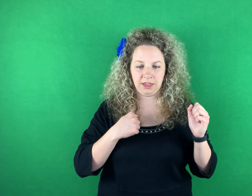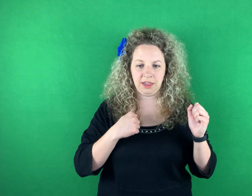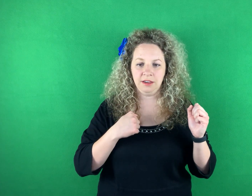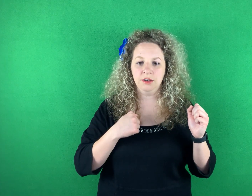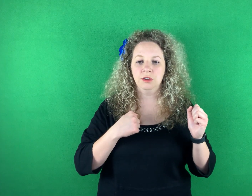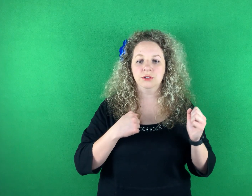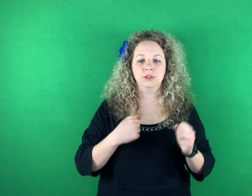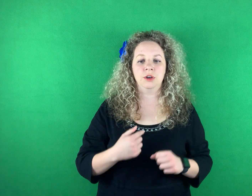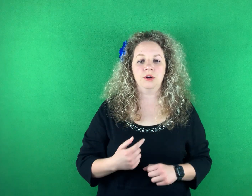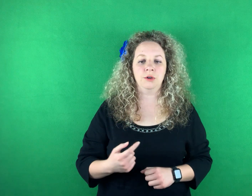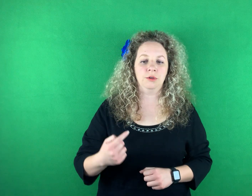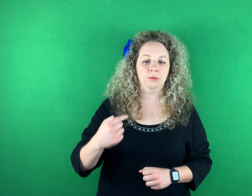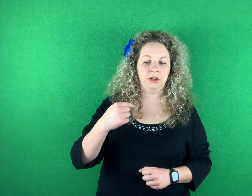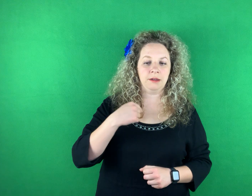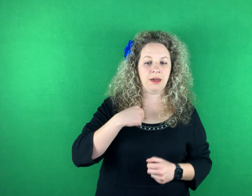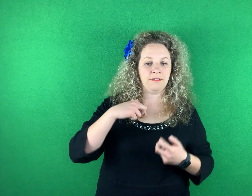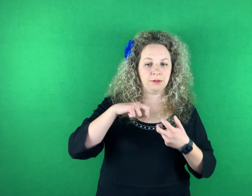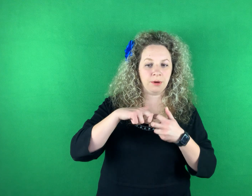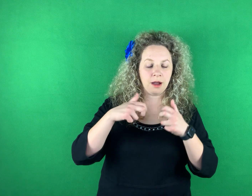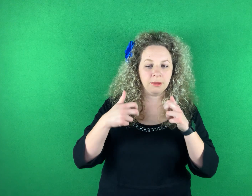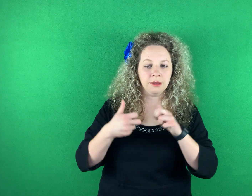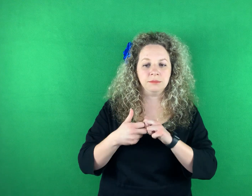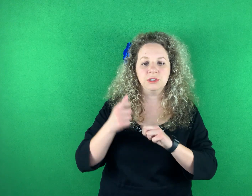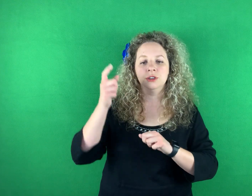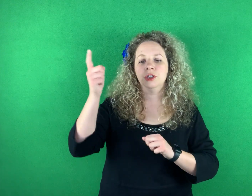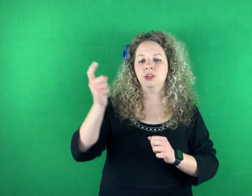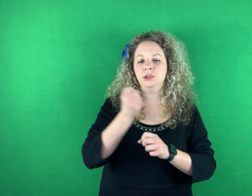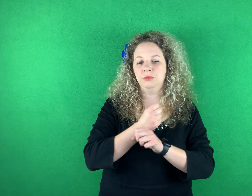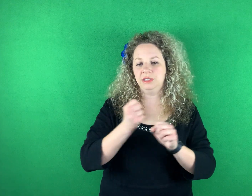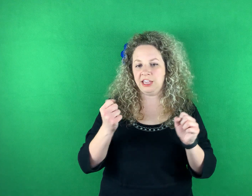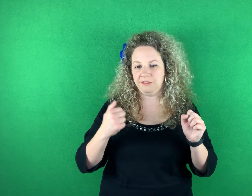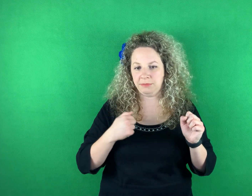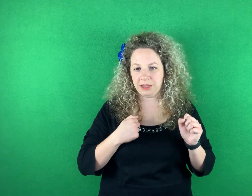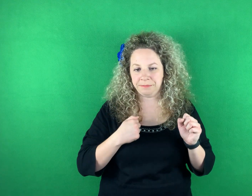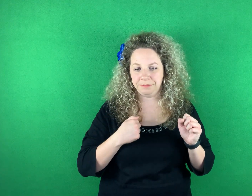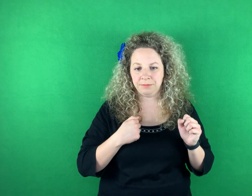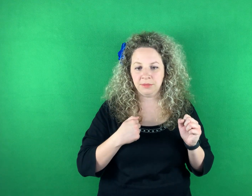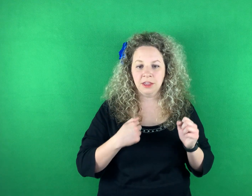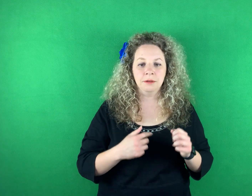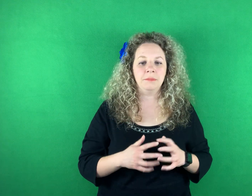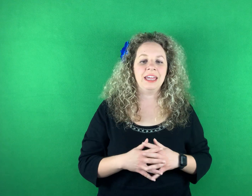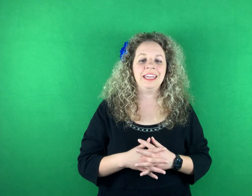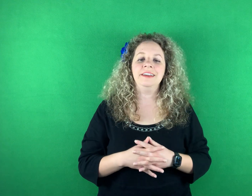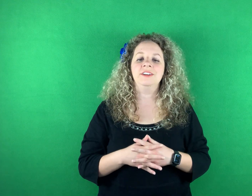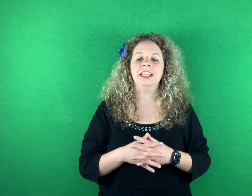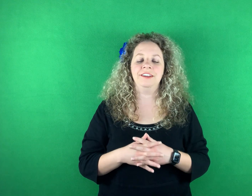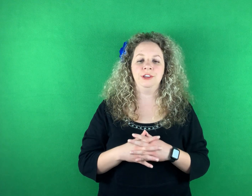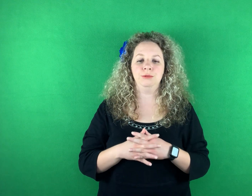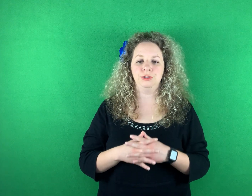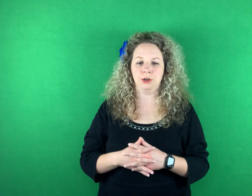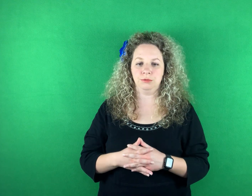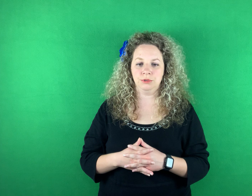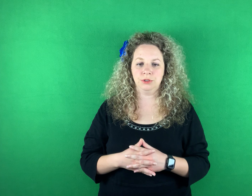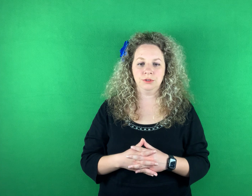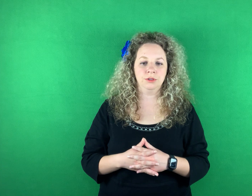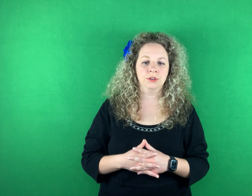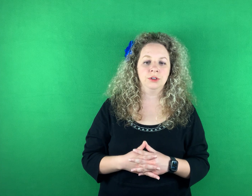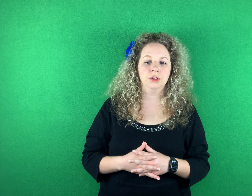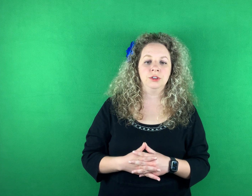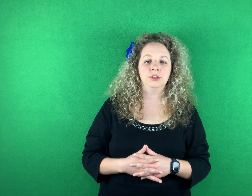Okay, so when I'm having problems, you save me. But even if you don't,